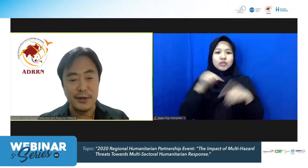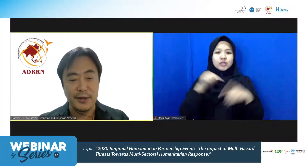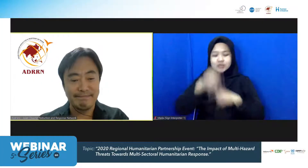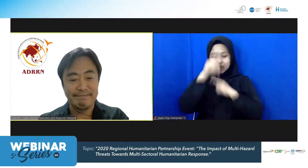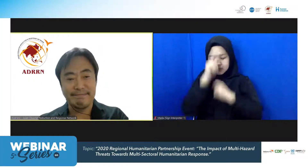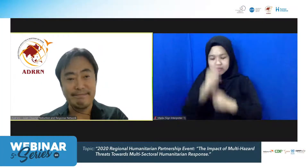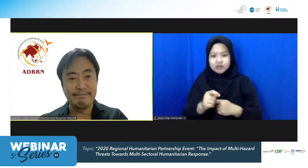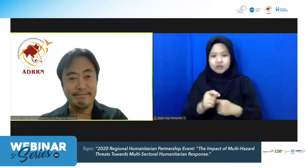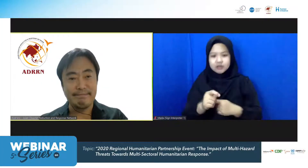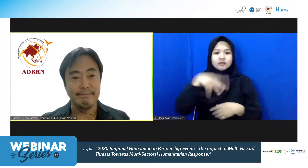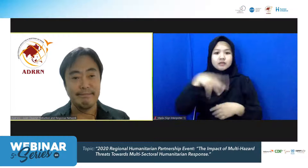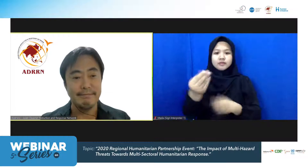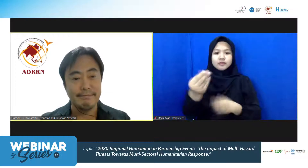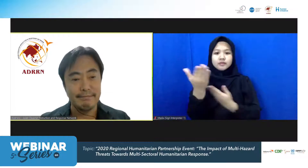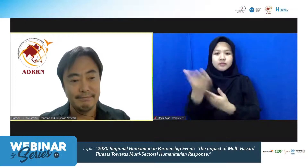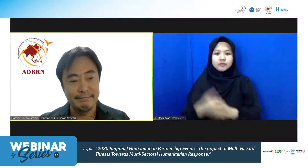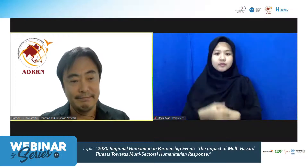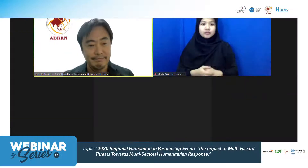Over to you.